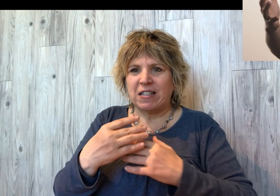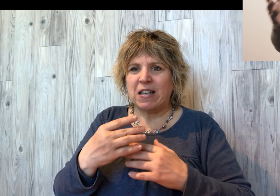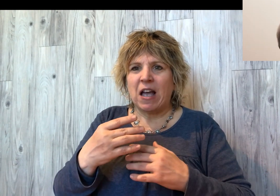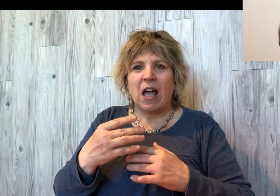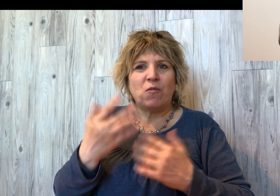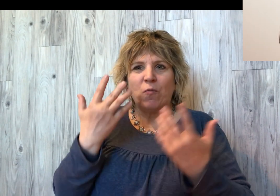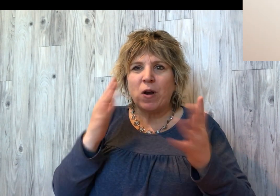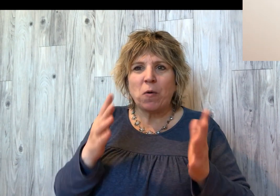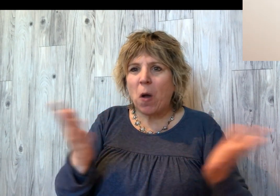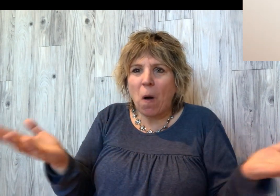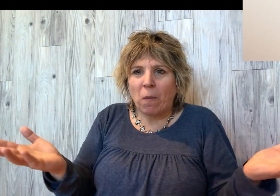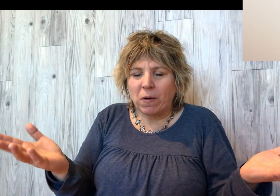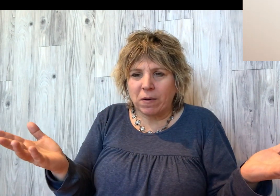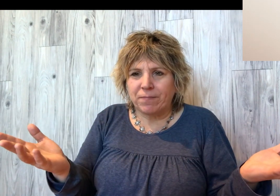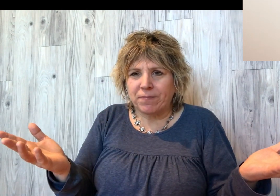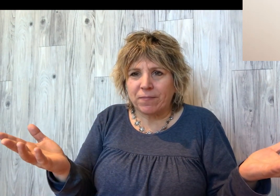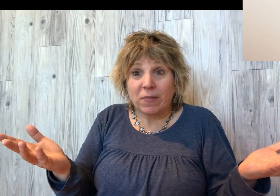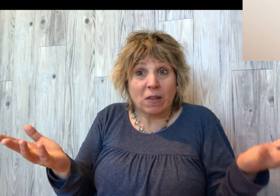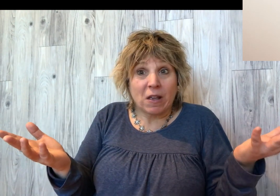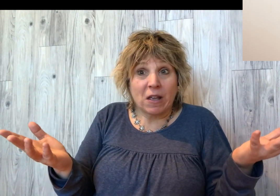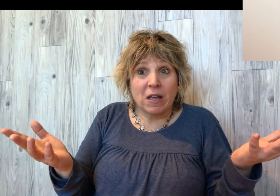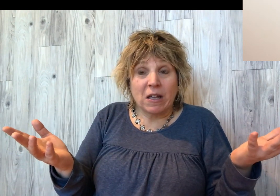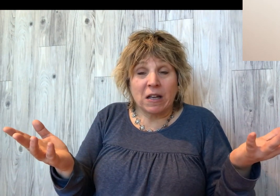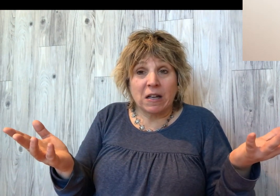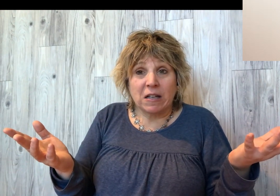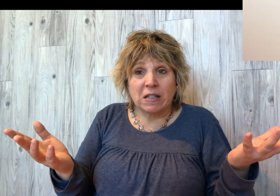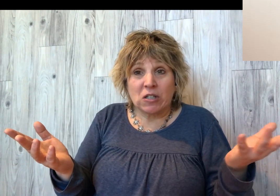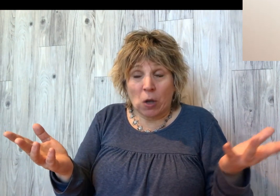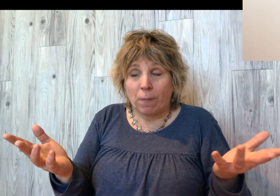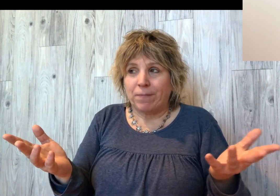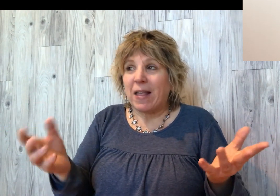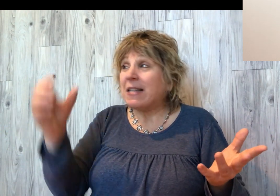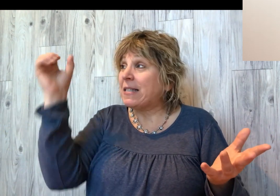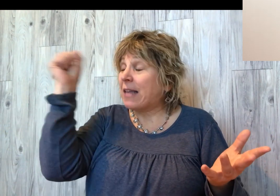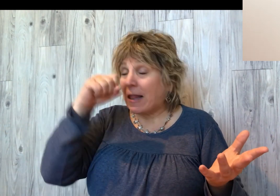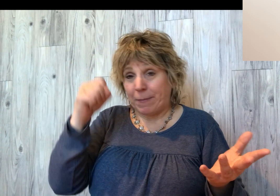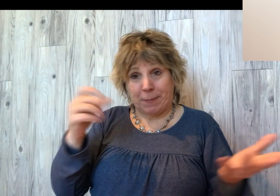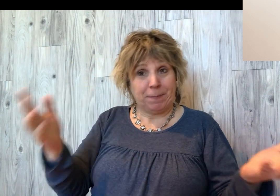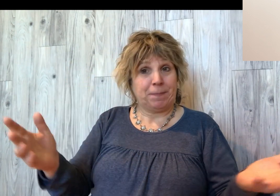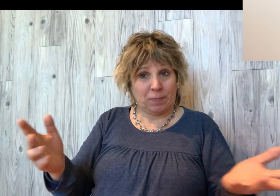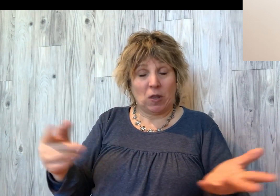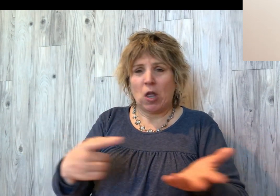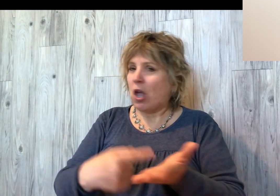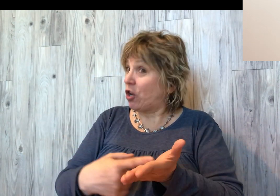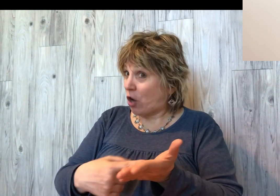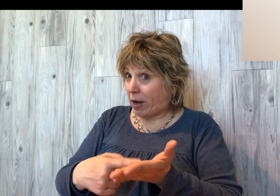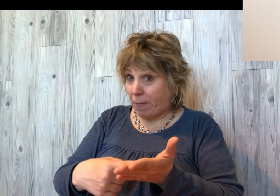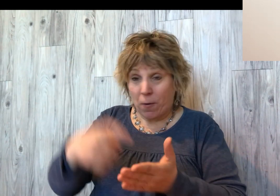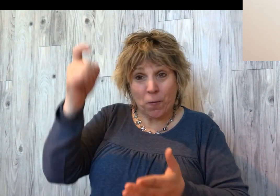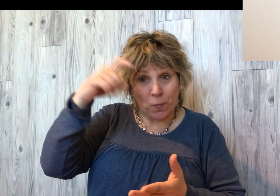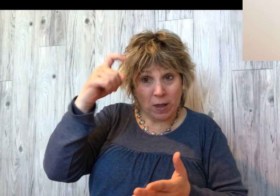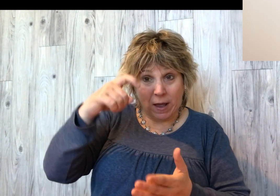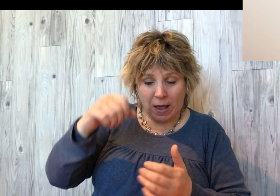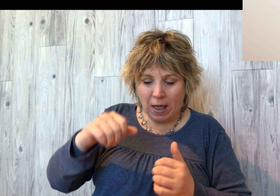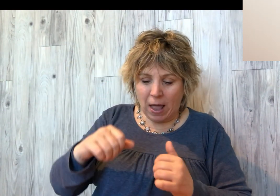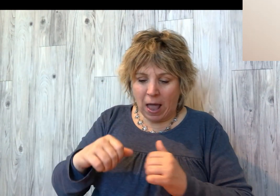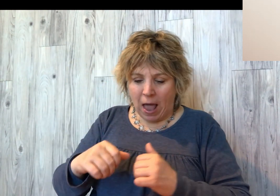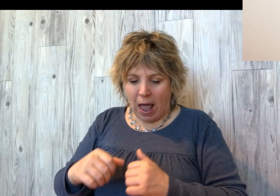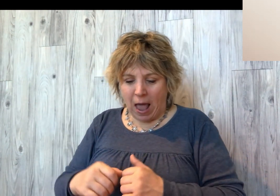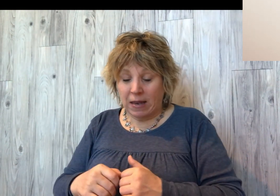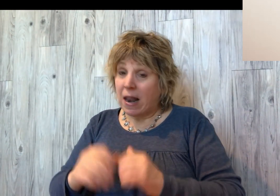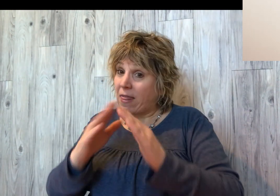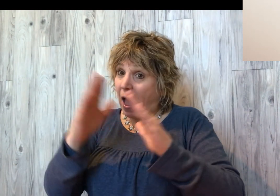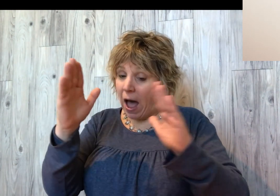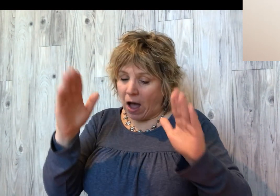lived long enough to experience those things yet. Now, Solomon, speaking of wisdom as a house